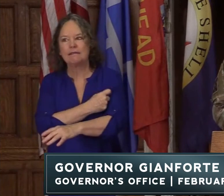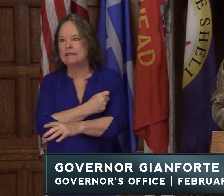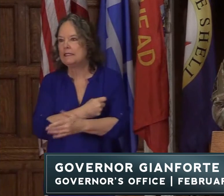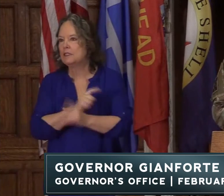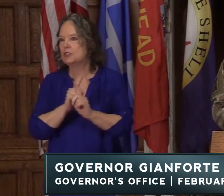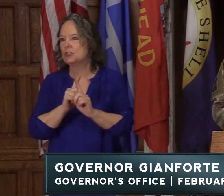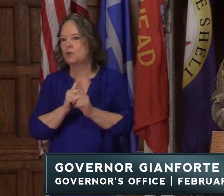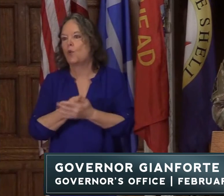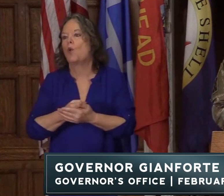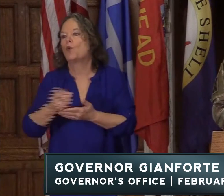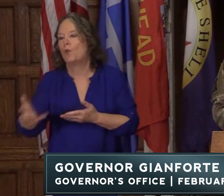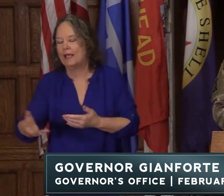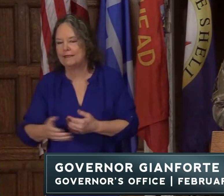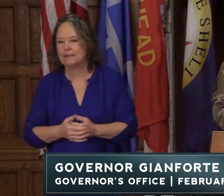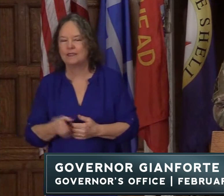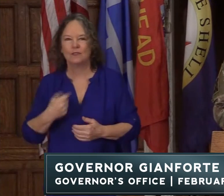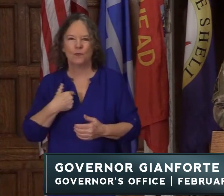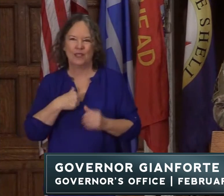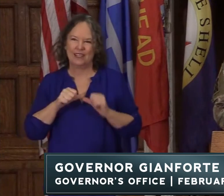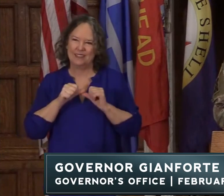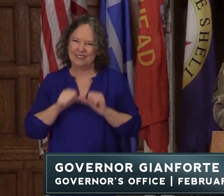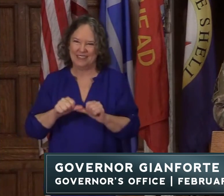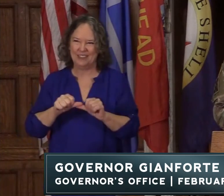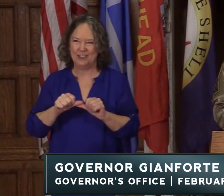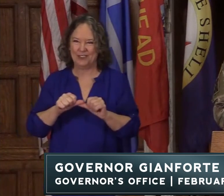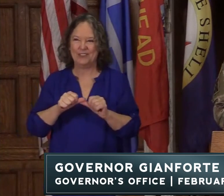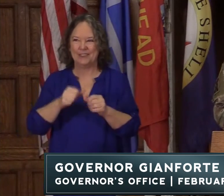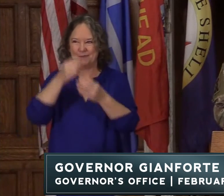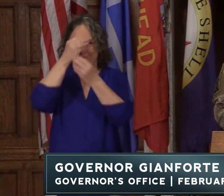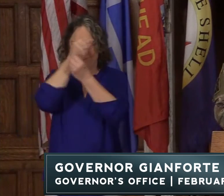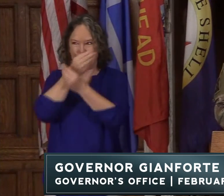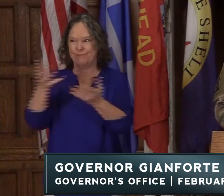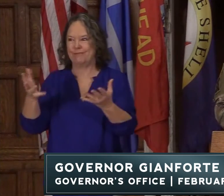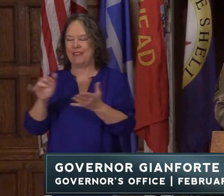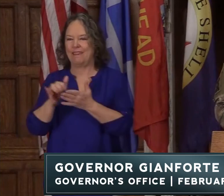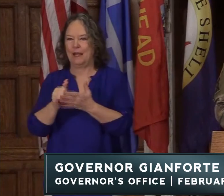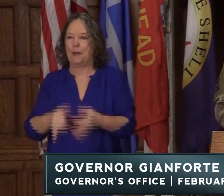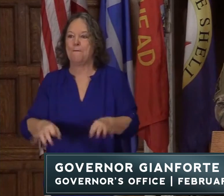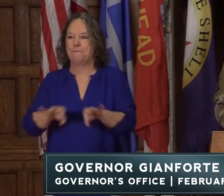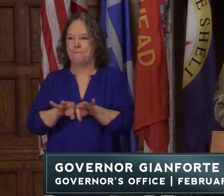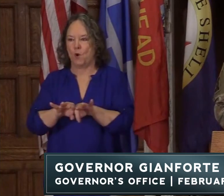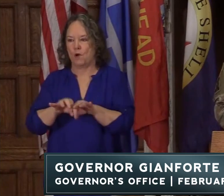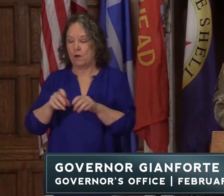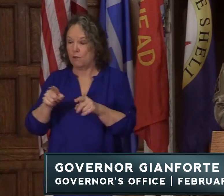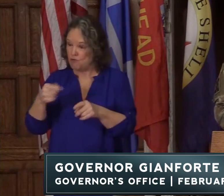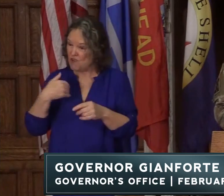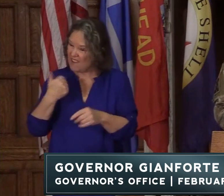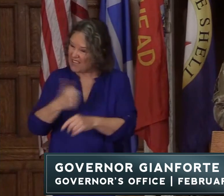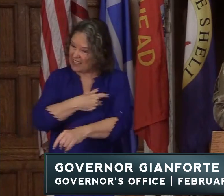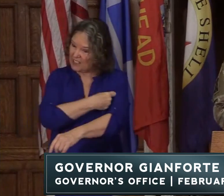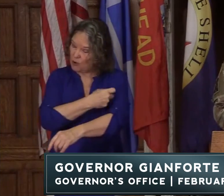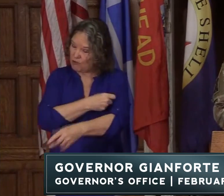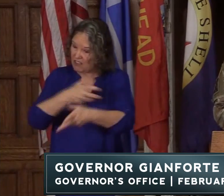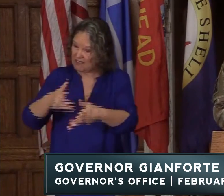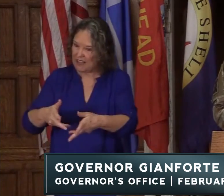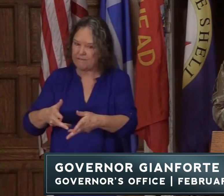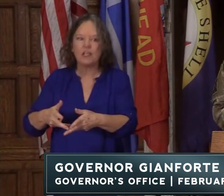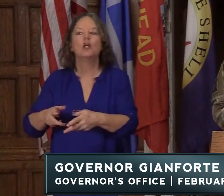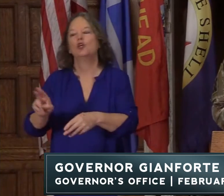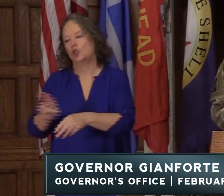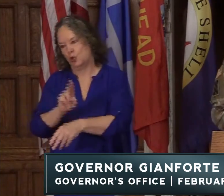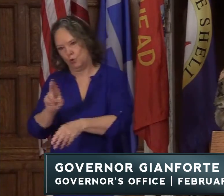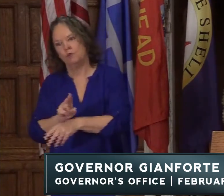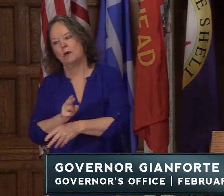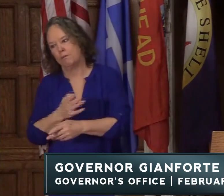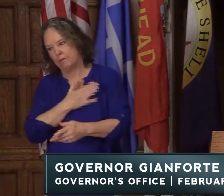And so we continue to push that message out there. If they have some doses left in the vial, get them into arms of individuals who